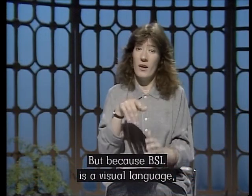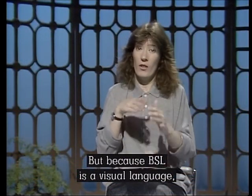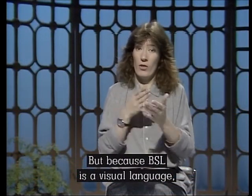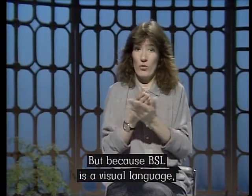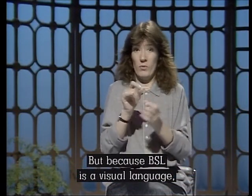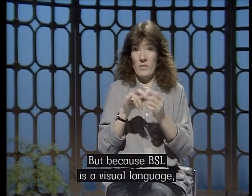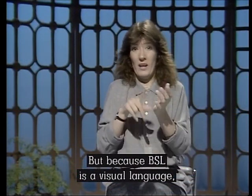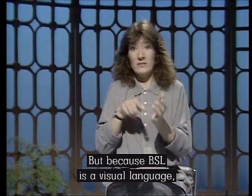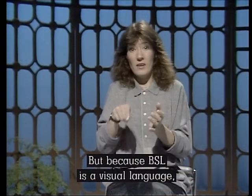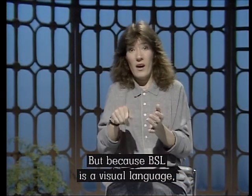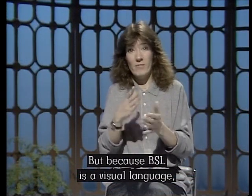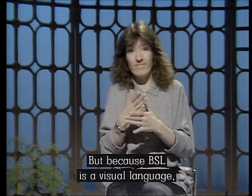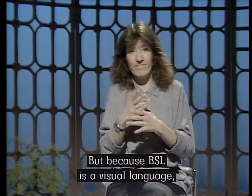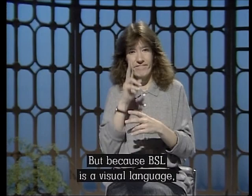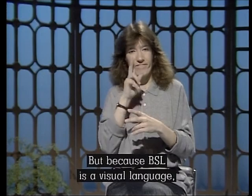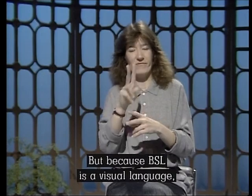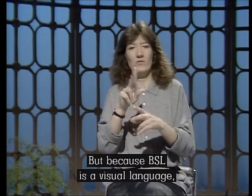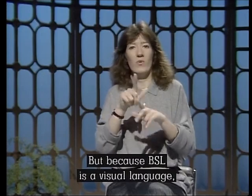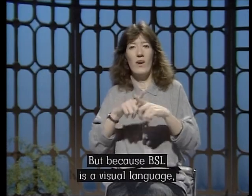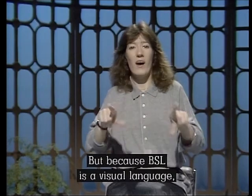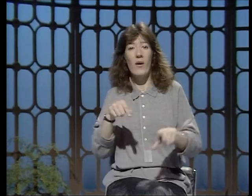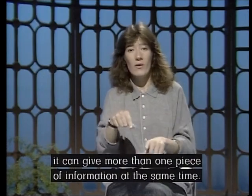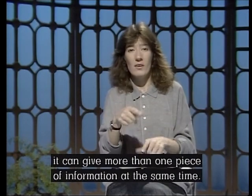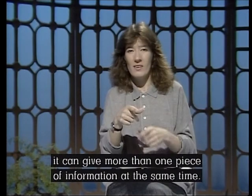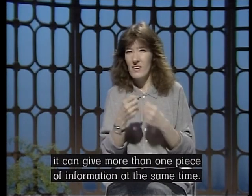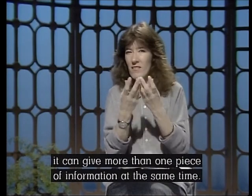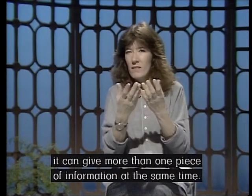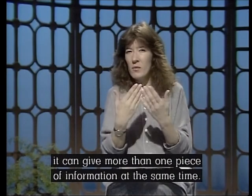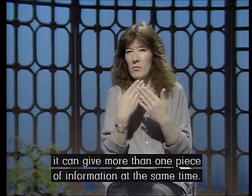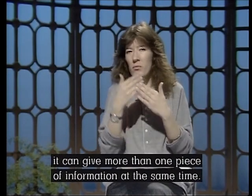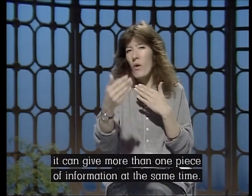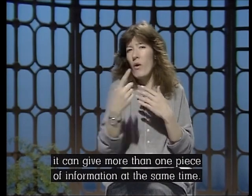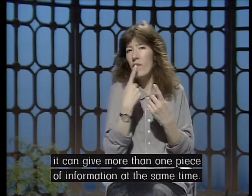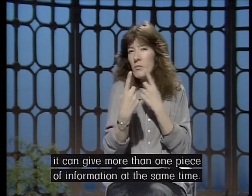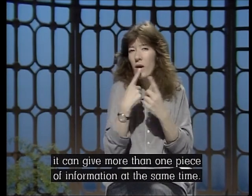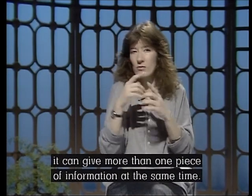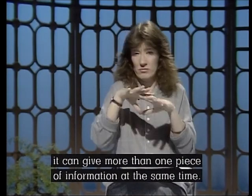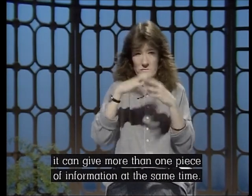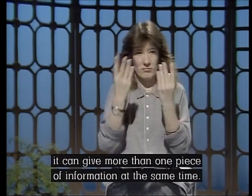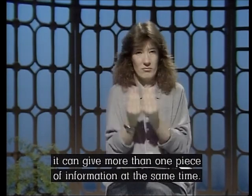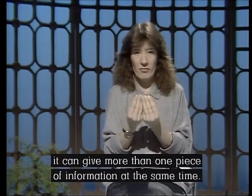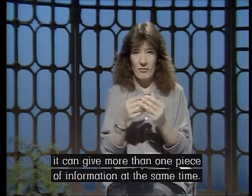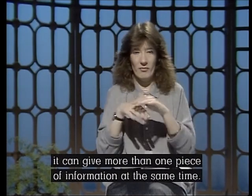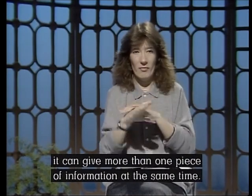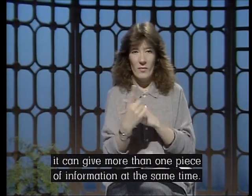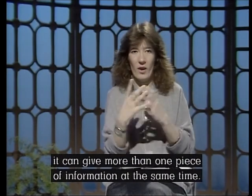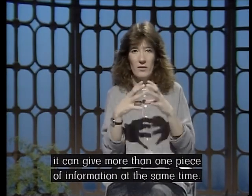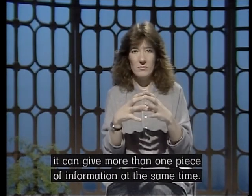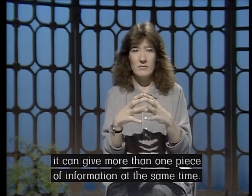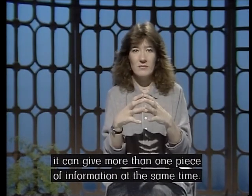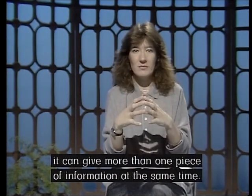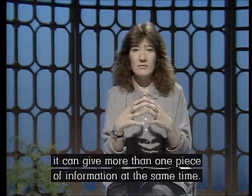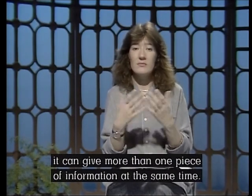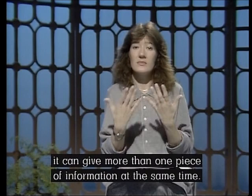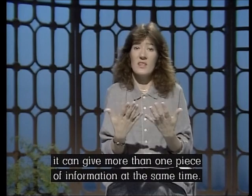But because BSL is a visual language, it can give more than one piece of information at the same time.